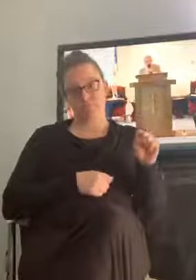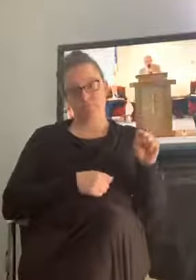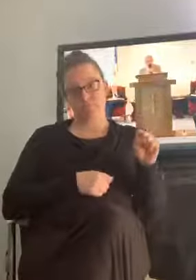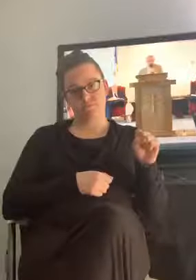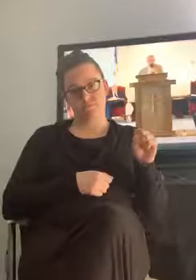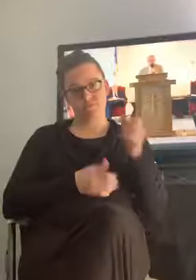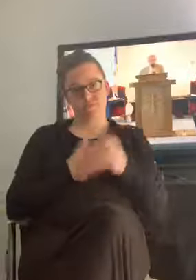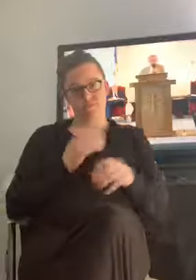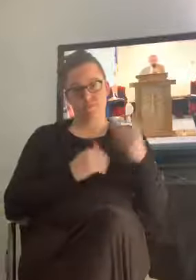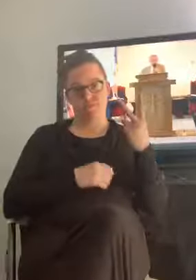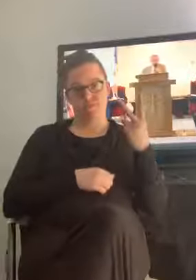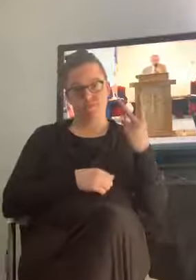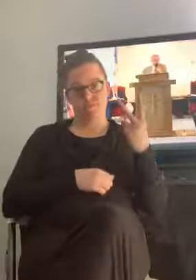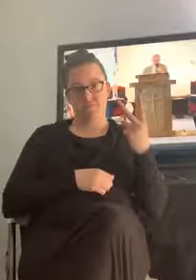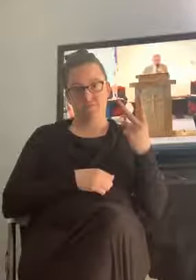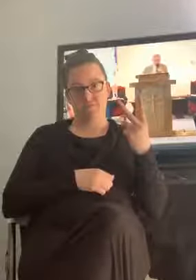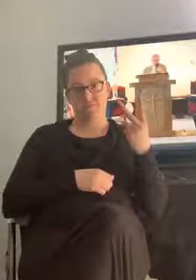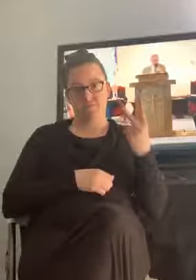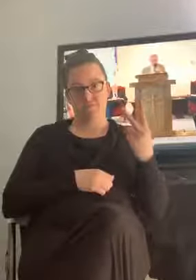chapter 2.